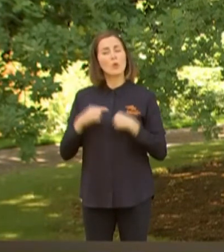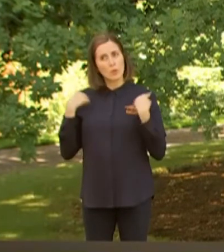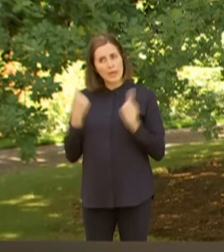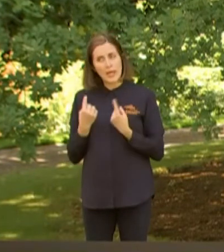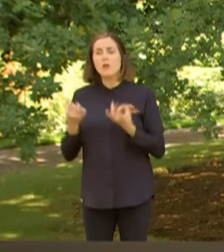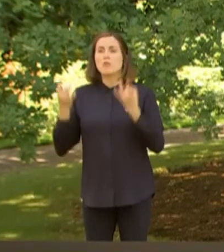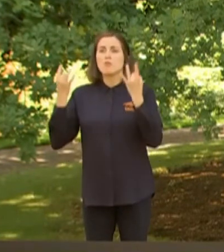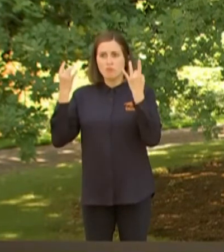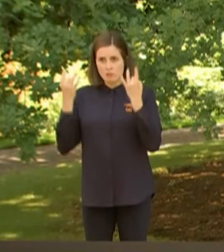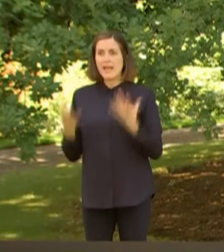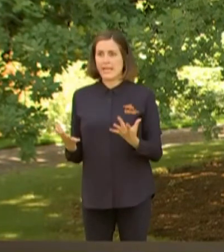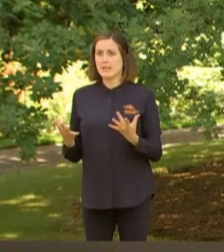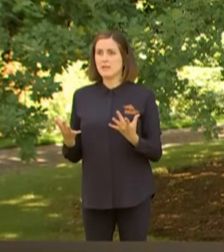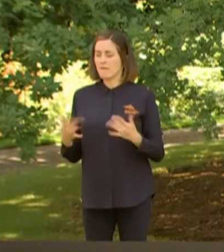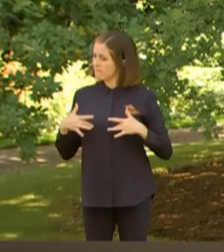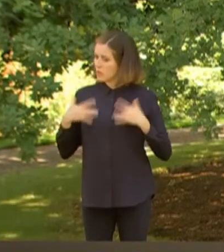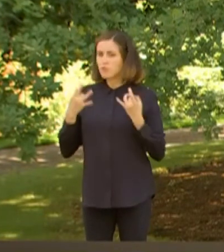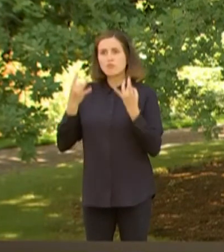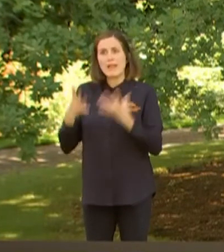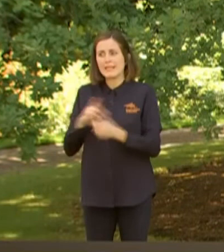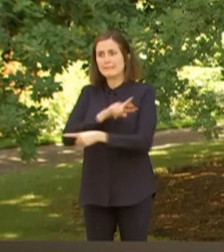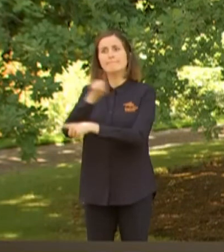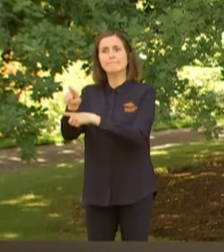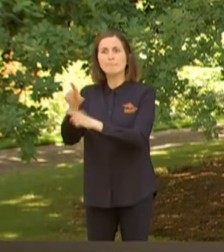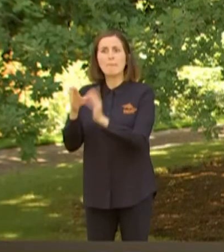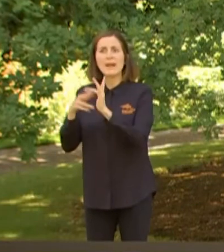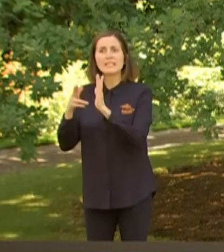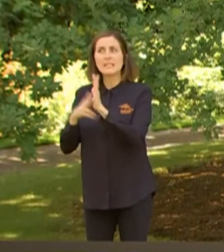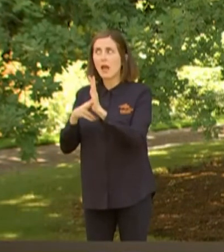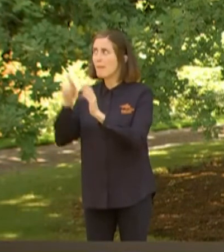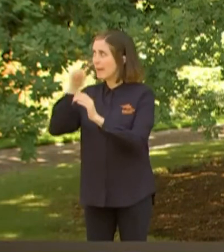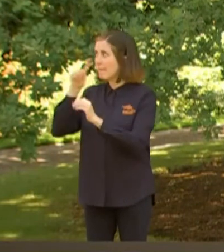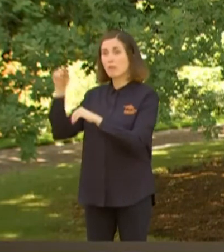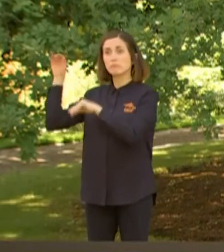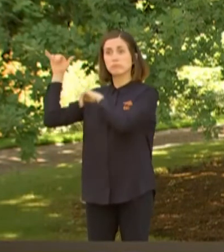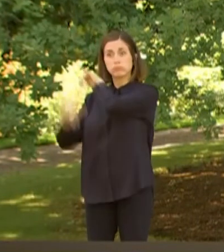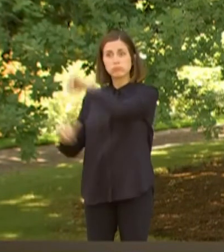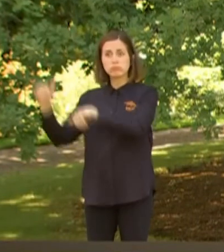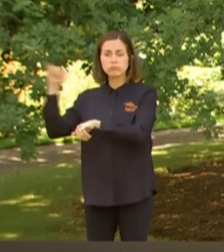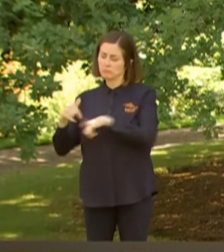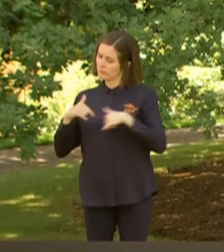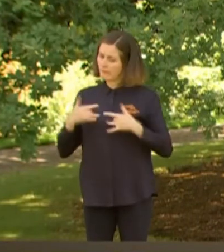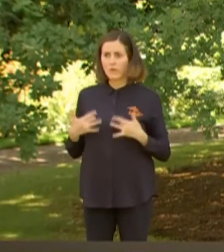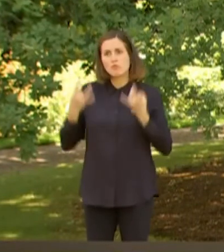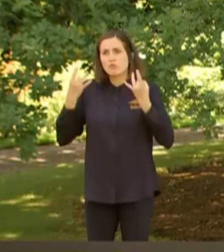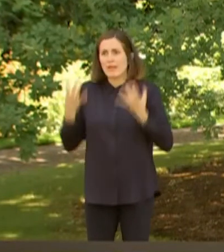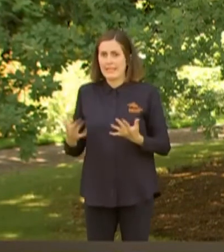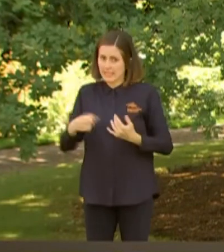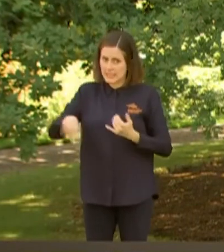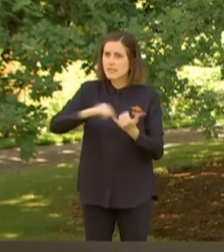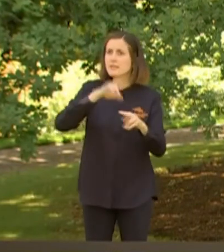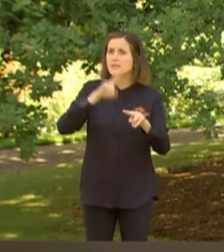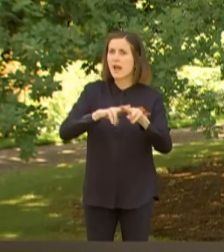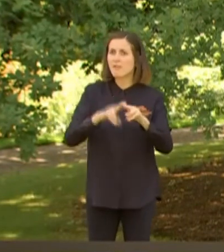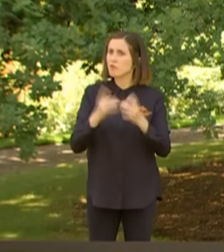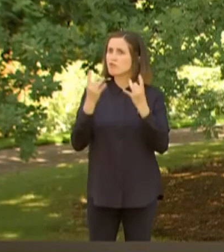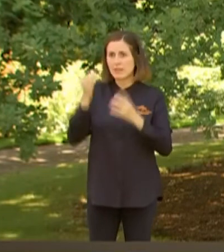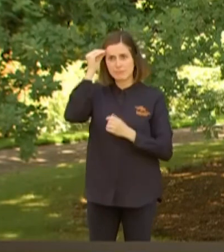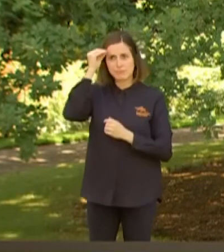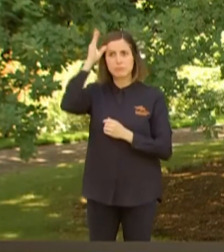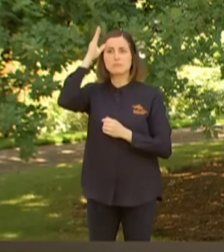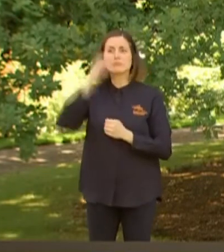ready to take return travellers on Monday. Our team have done an incredible job at the reset and they are ready to take return travellers Monday.